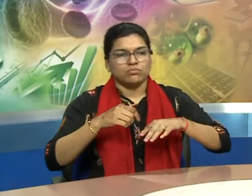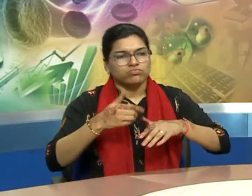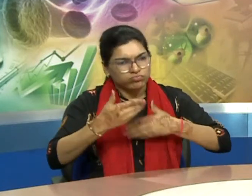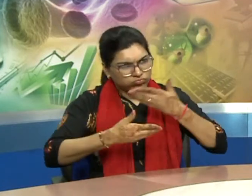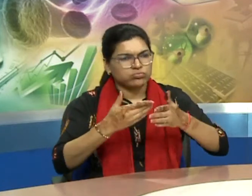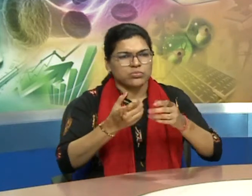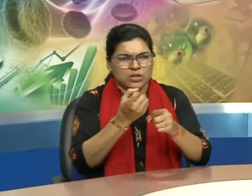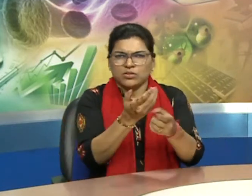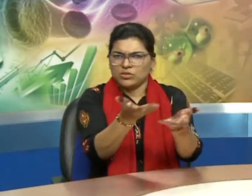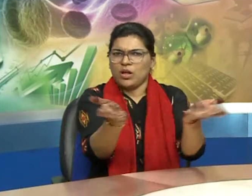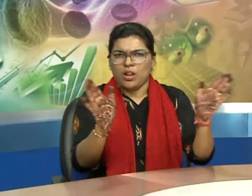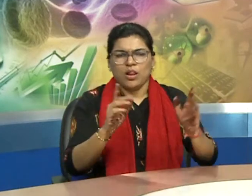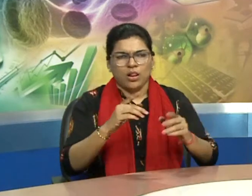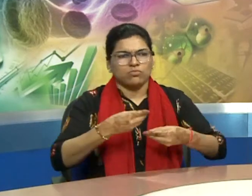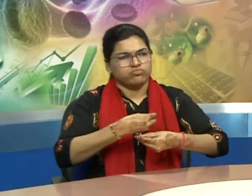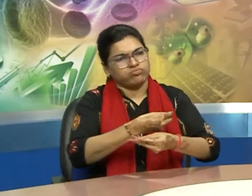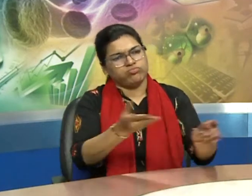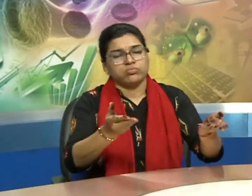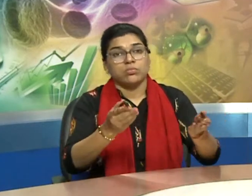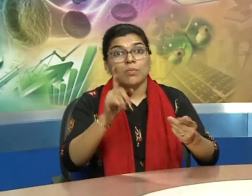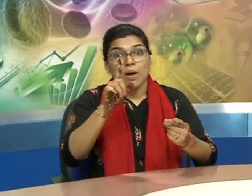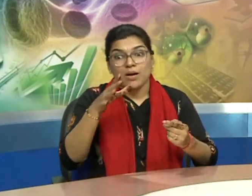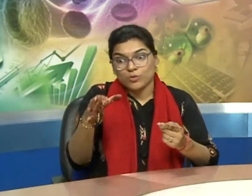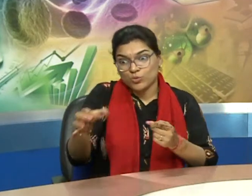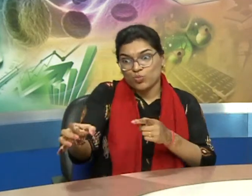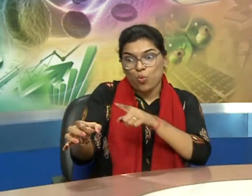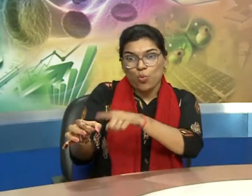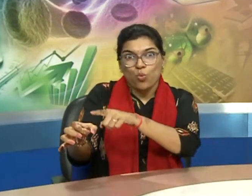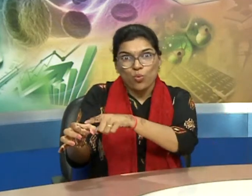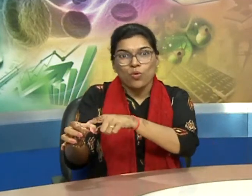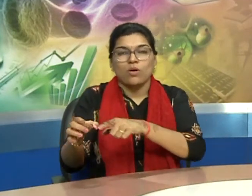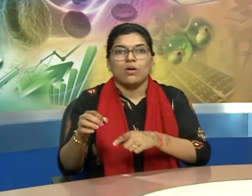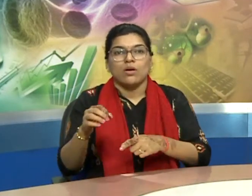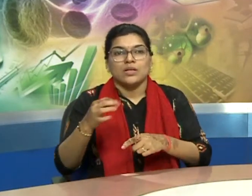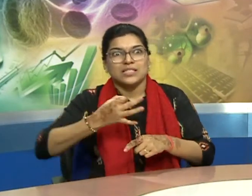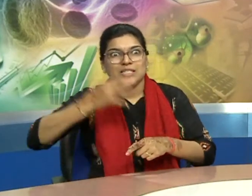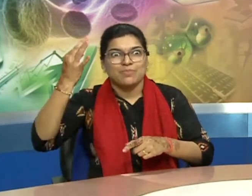a special library is an integral part of a parent institution